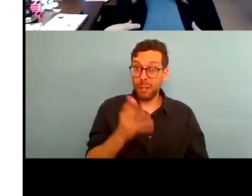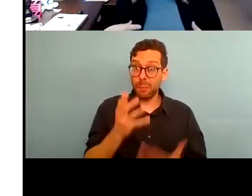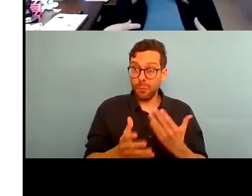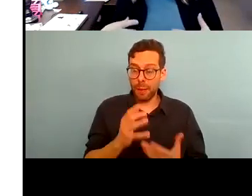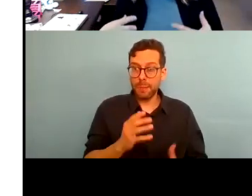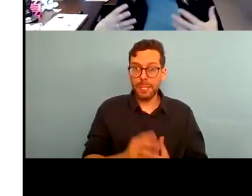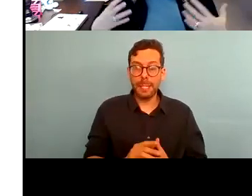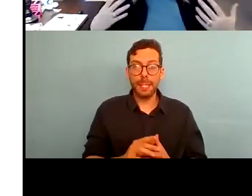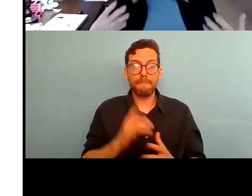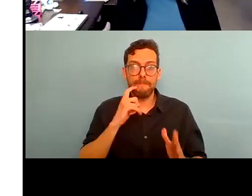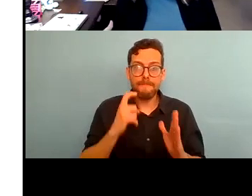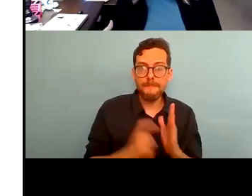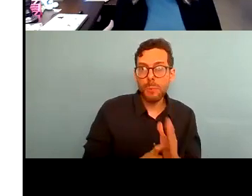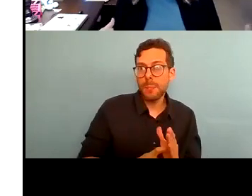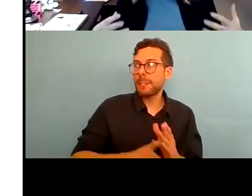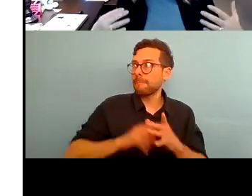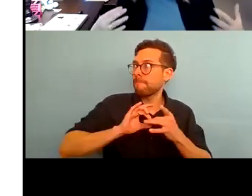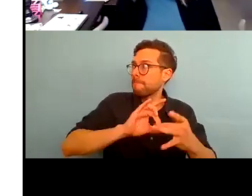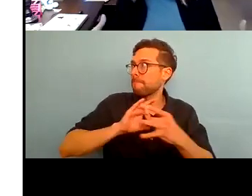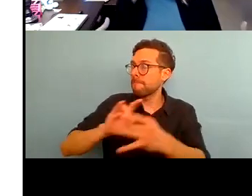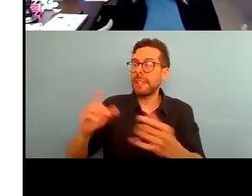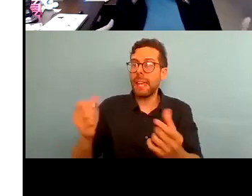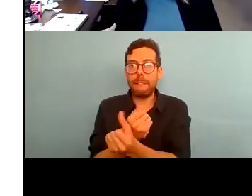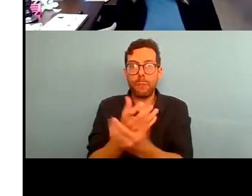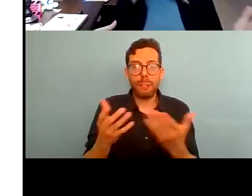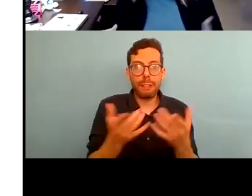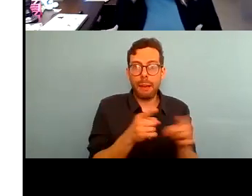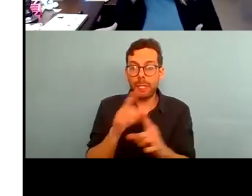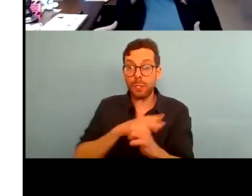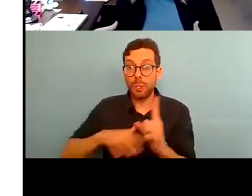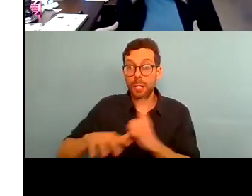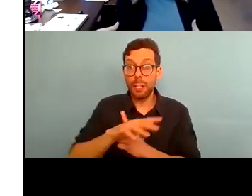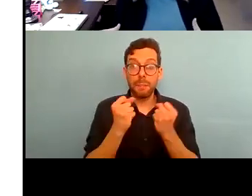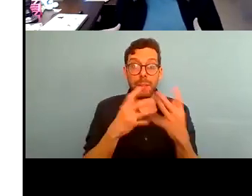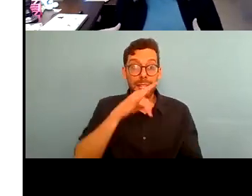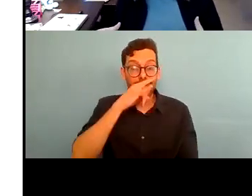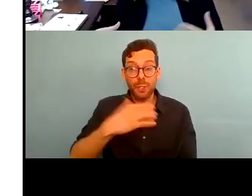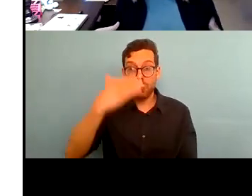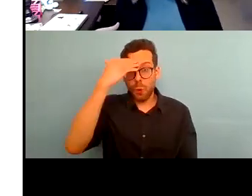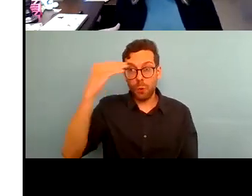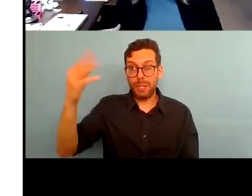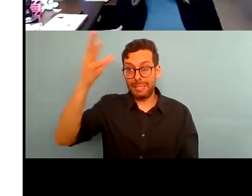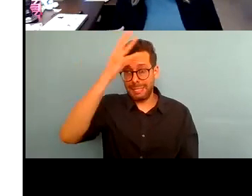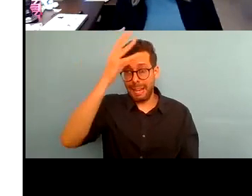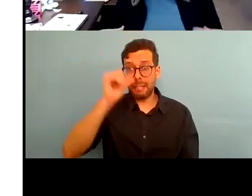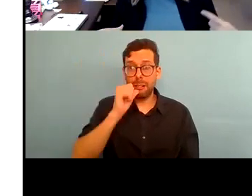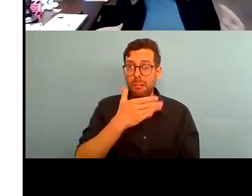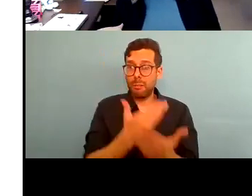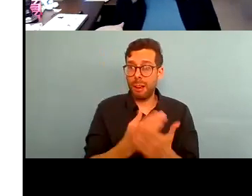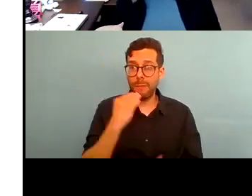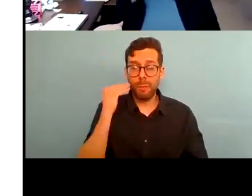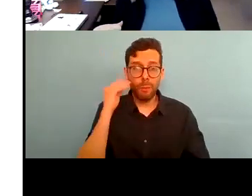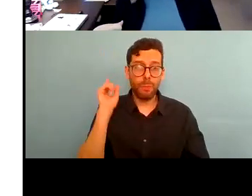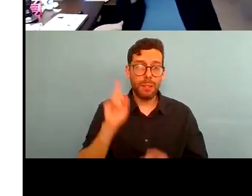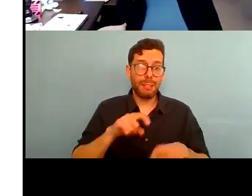around them. And so I've got lots of kids who are very well aware that dad doesn't come home until 11. And I'll be gosh darned, they're not going to bed until they